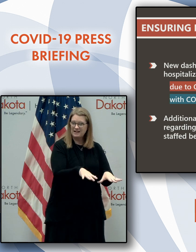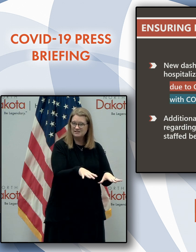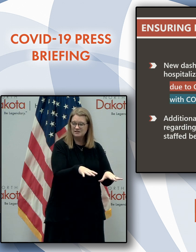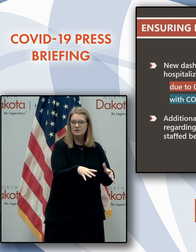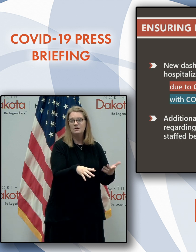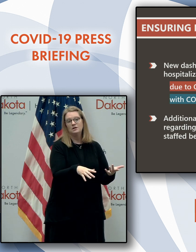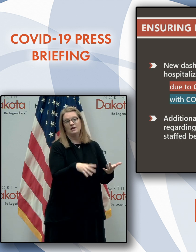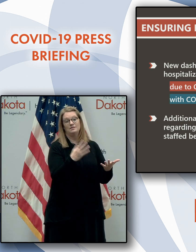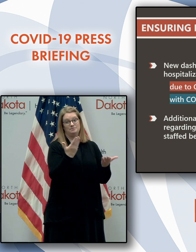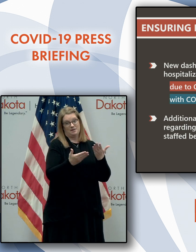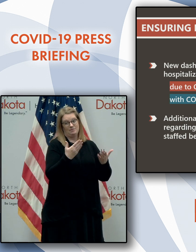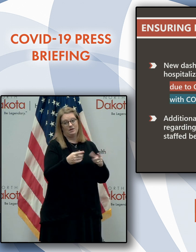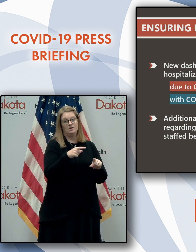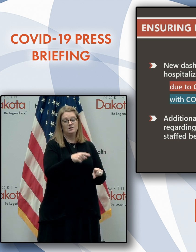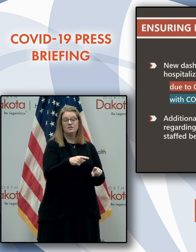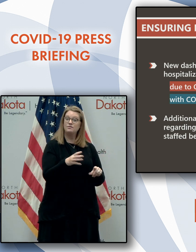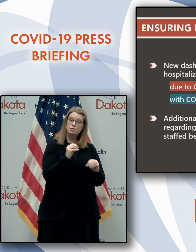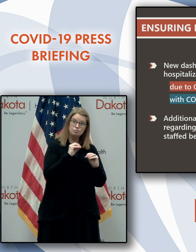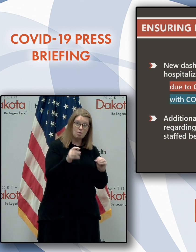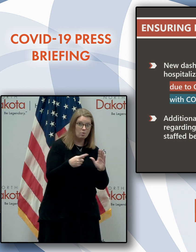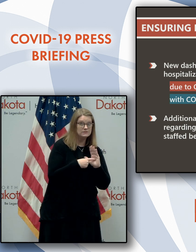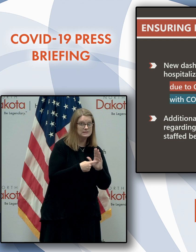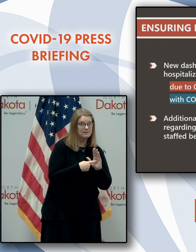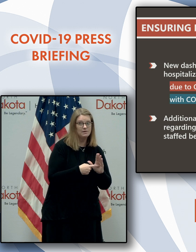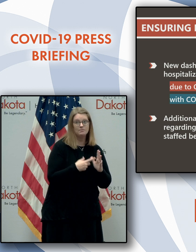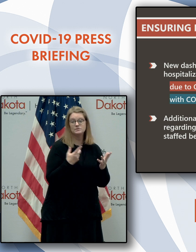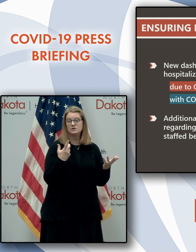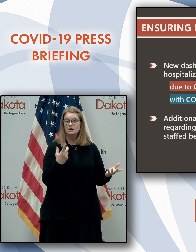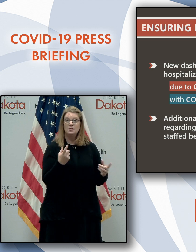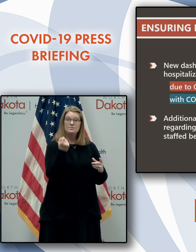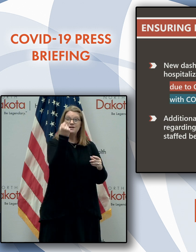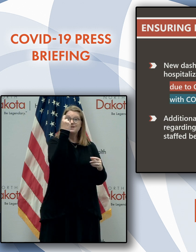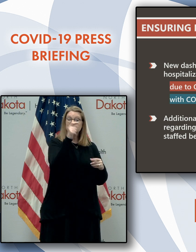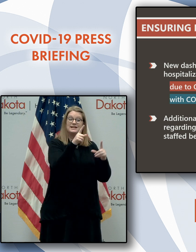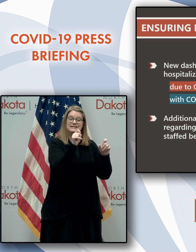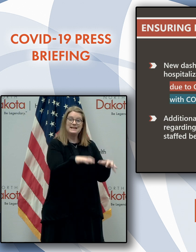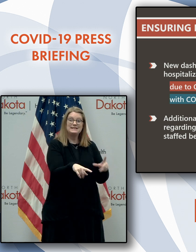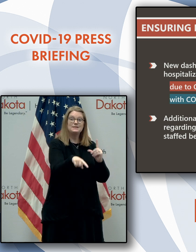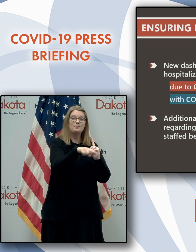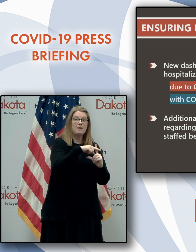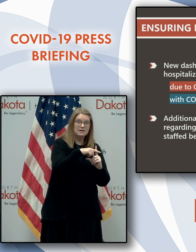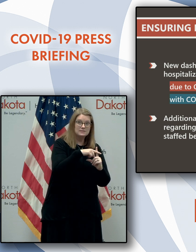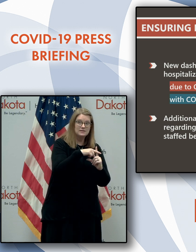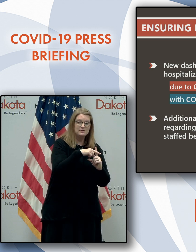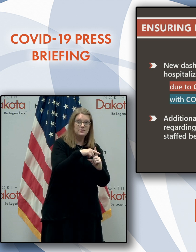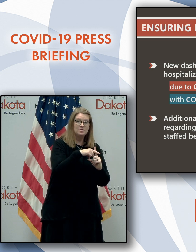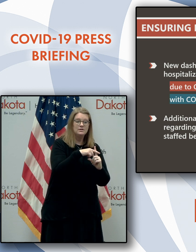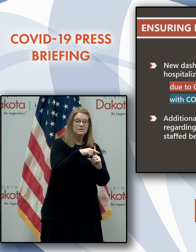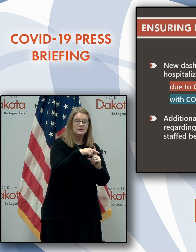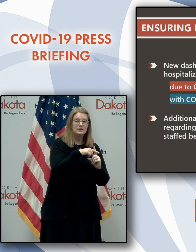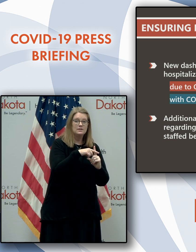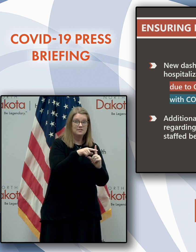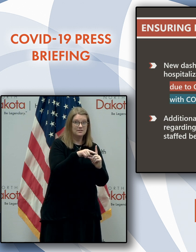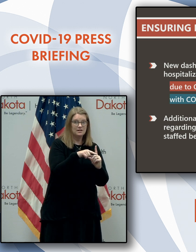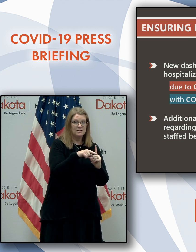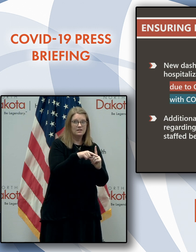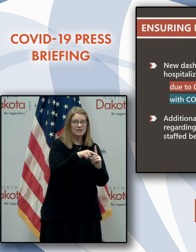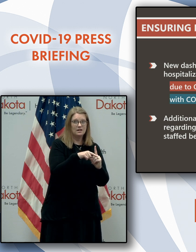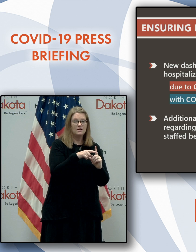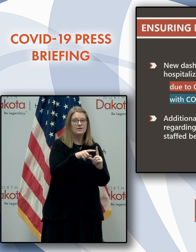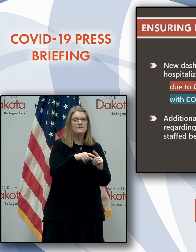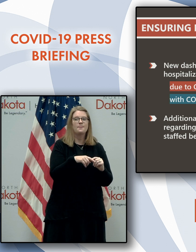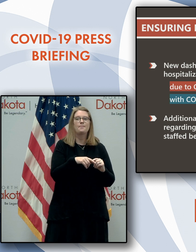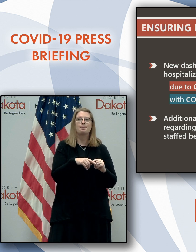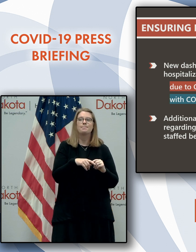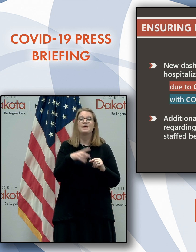they may turn out that, again, they've got no symptoms, they're asymptomatic, but they test and they're positive.